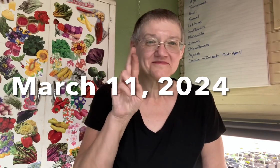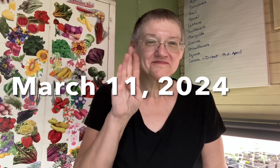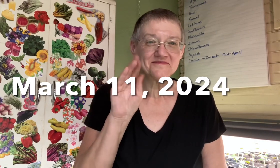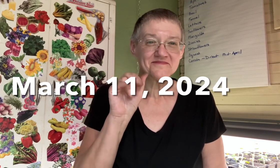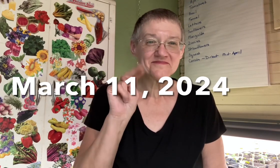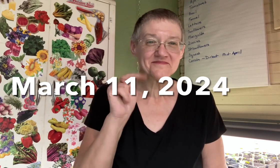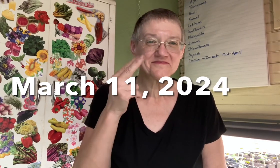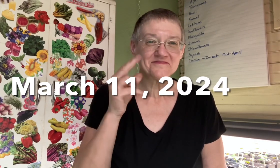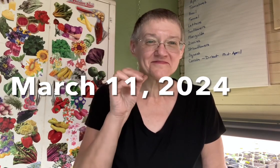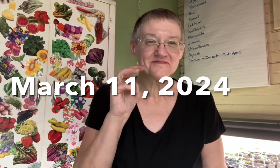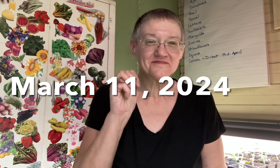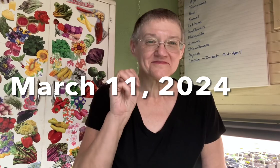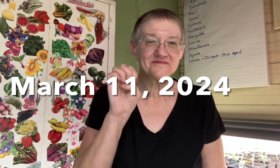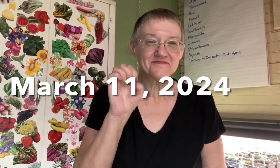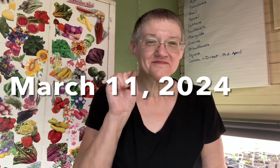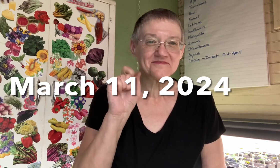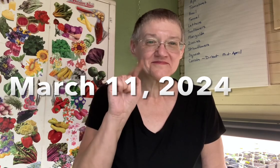Urban Homestead.